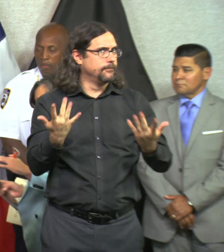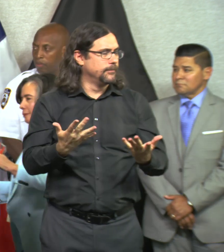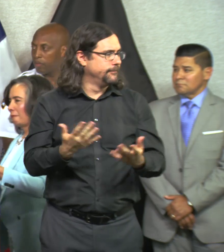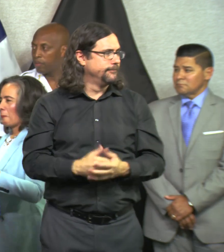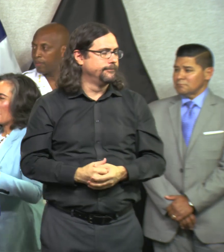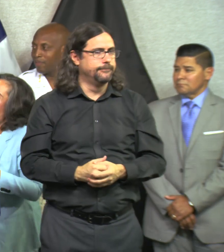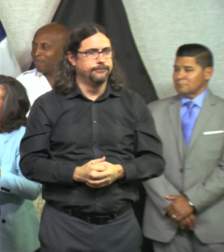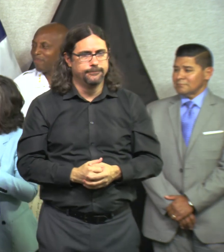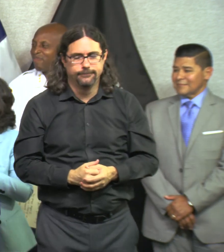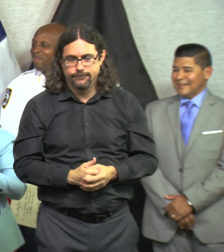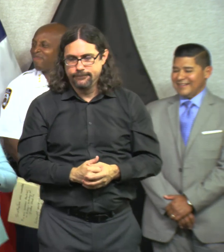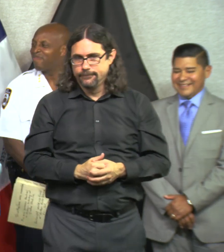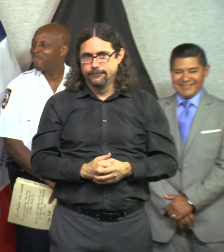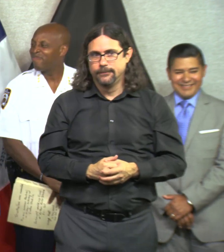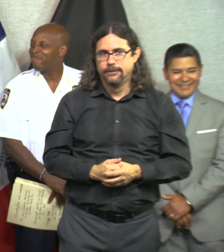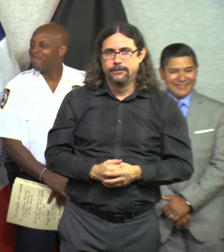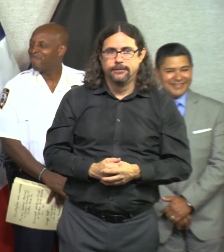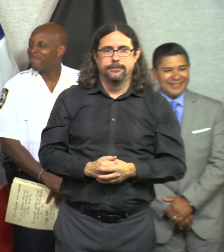Decaffeinated.